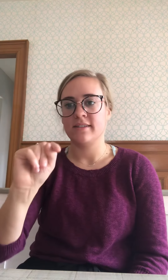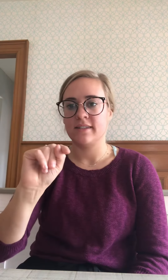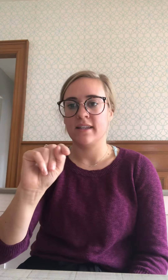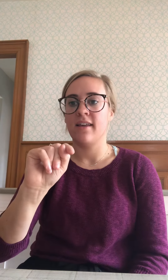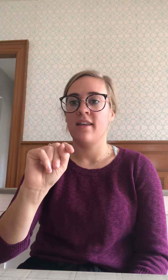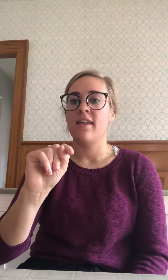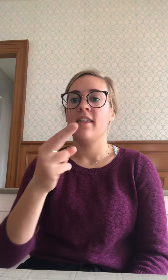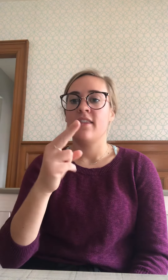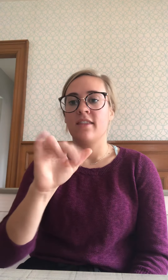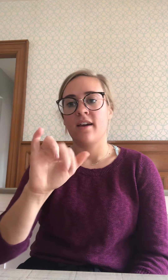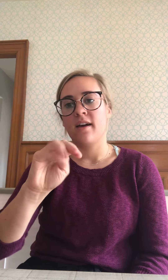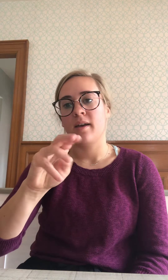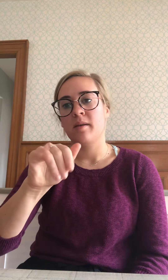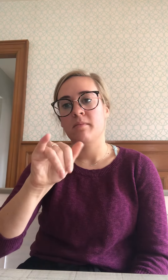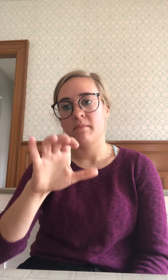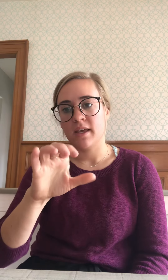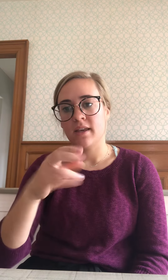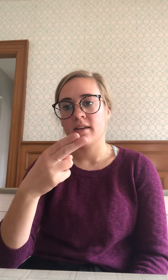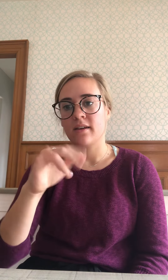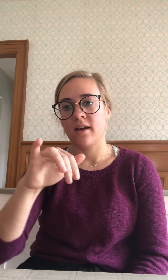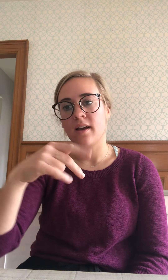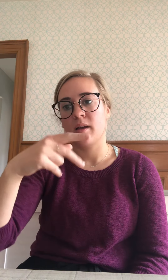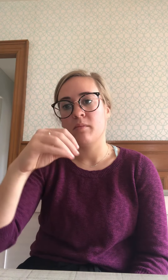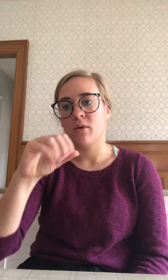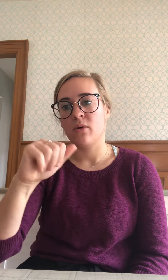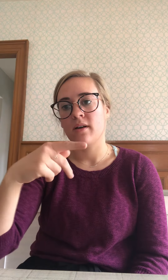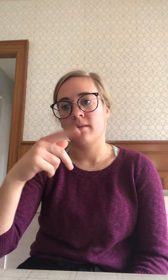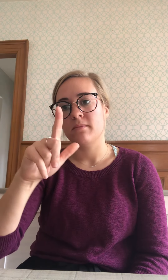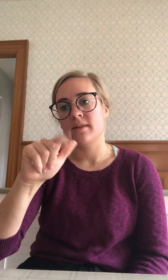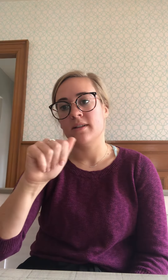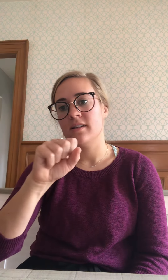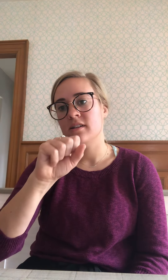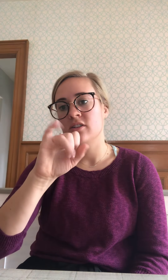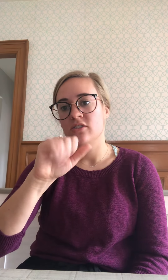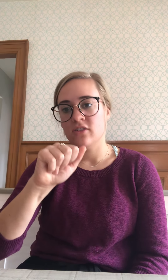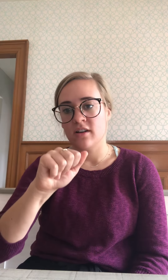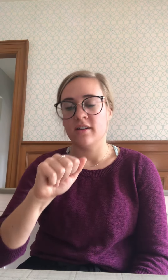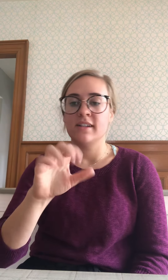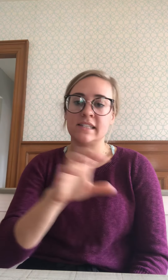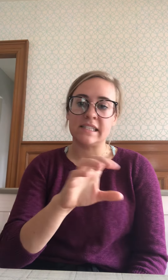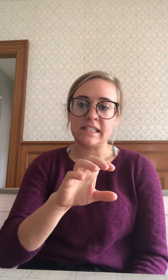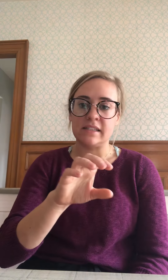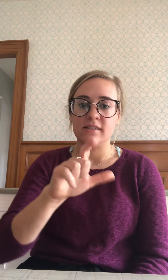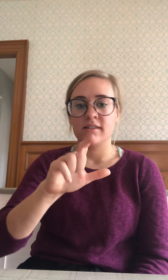hypoplasia. C is cleft palate. And H is hypocalcemia and